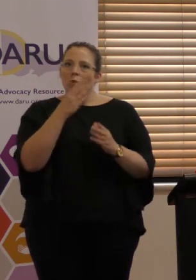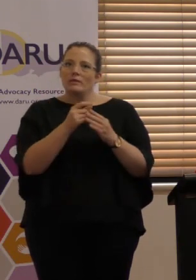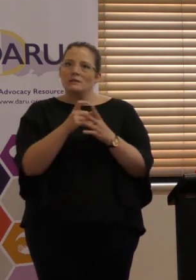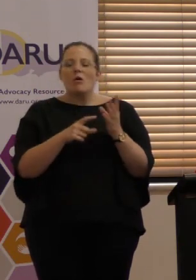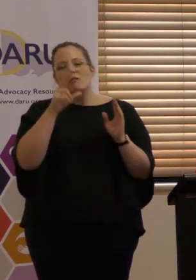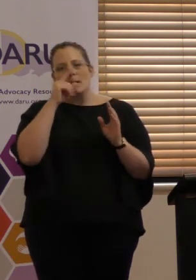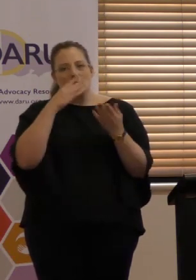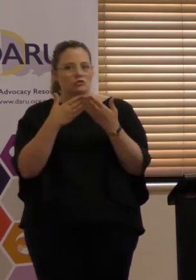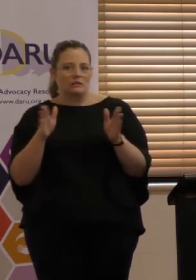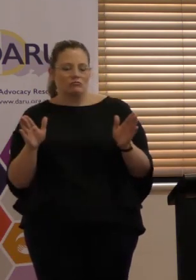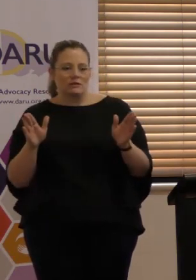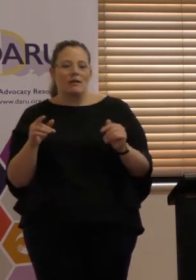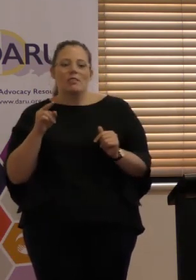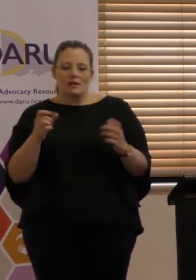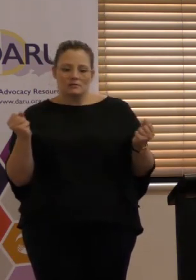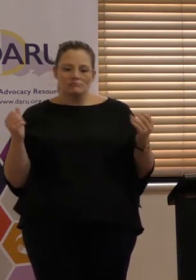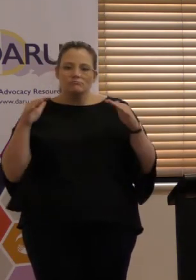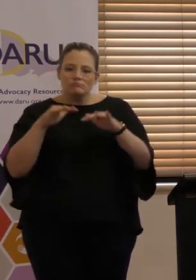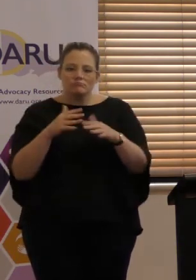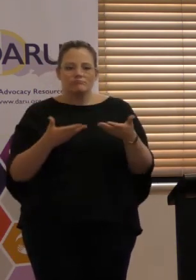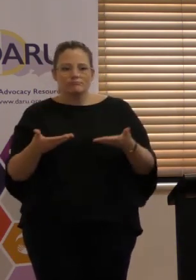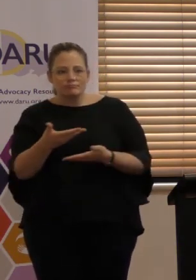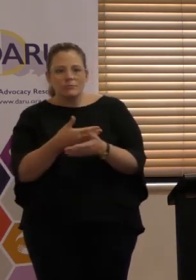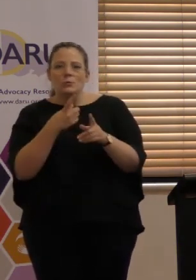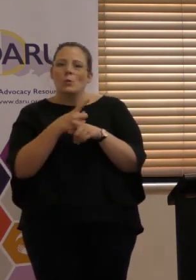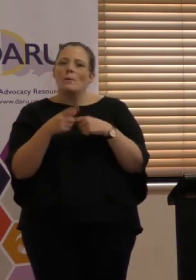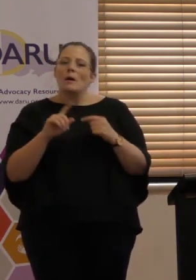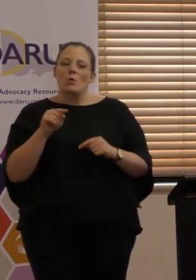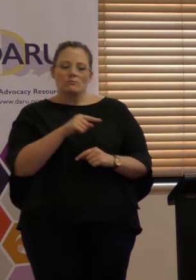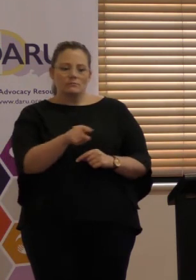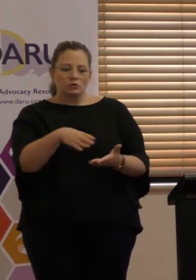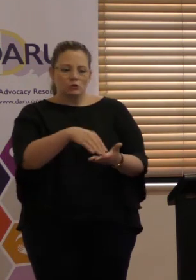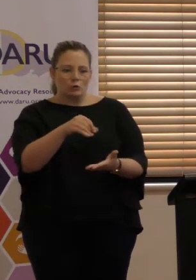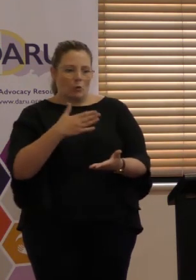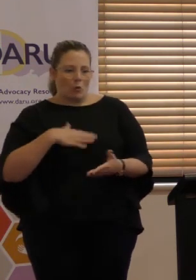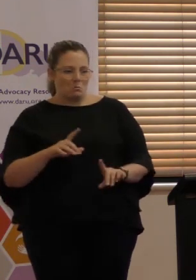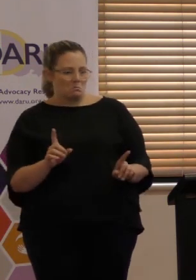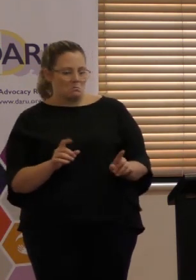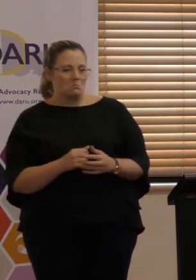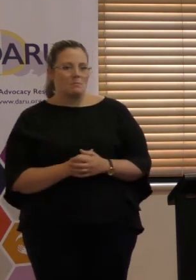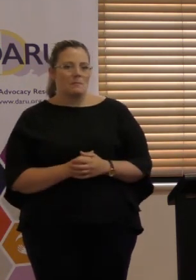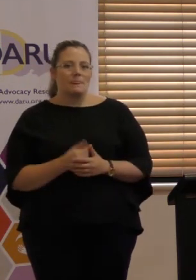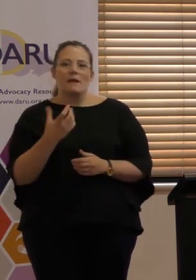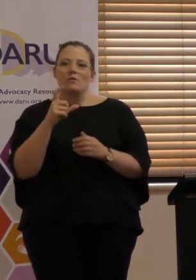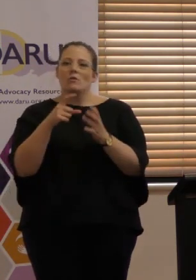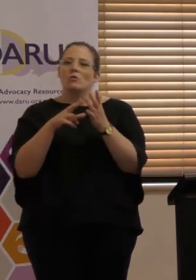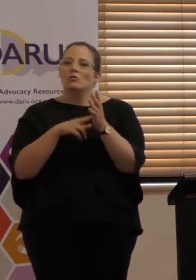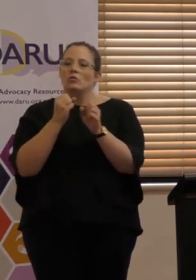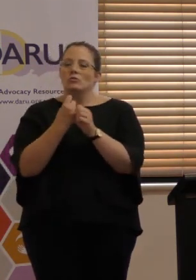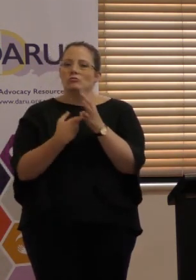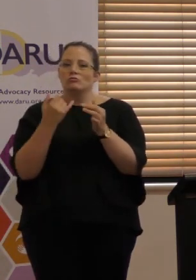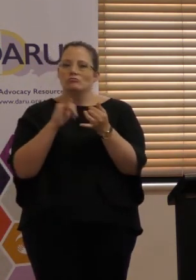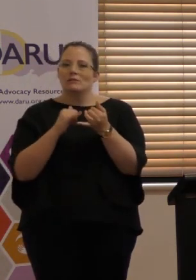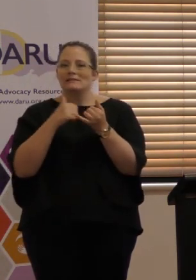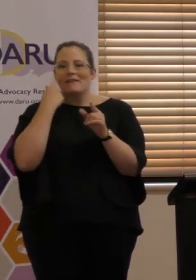to come together and talk about what they as students want. They hold a congress every year for young